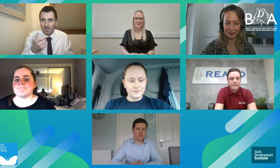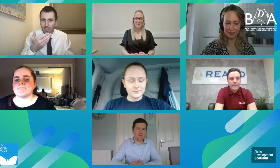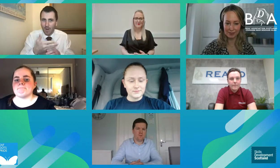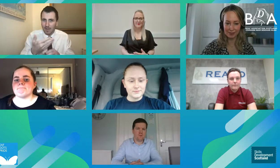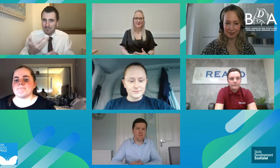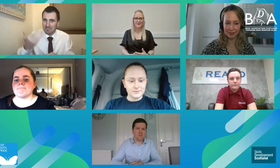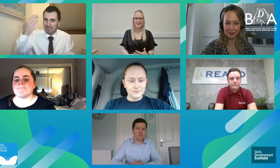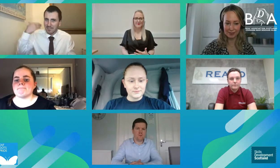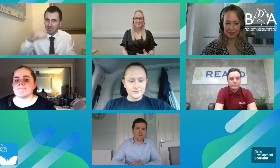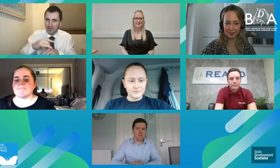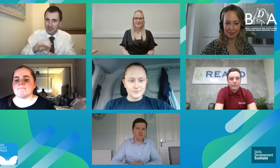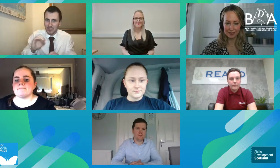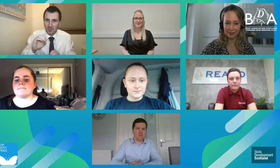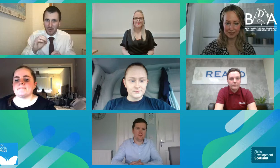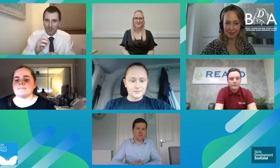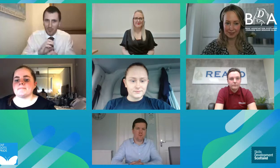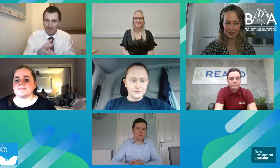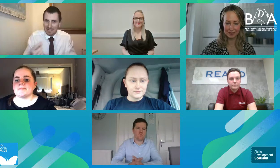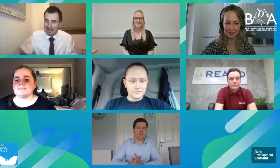And I would like to ask Oliver, but